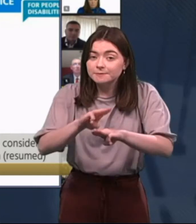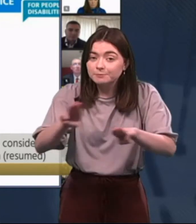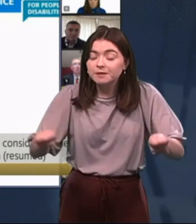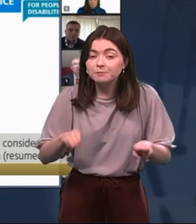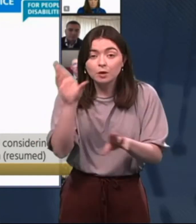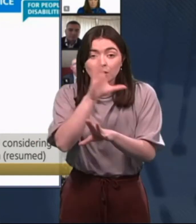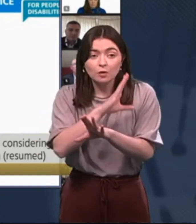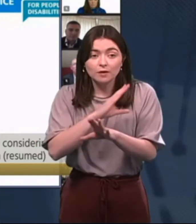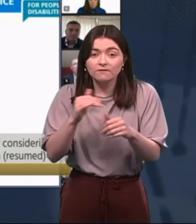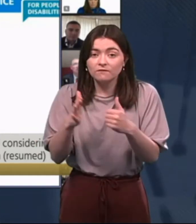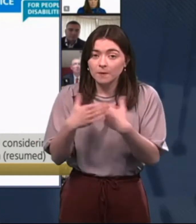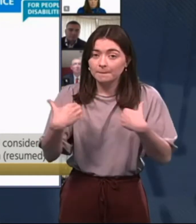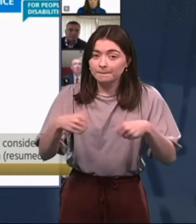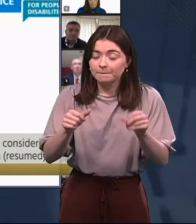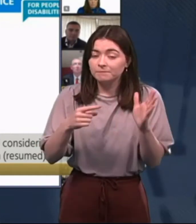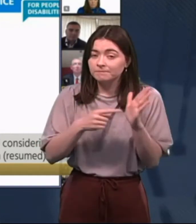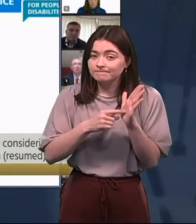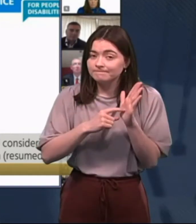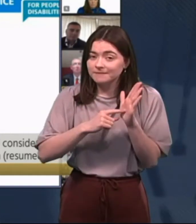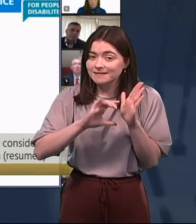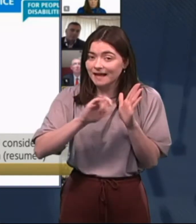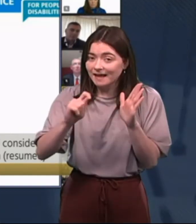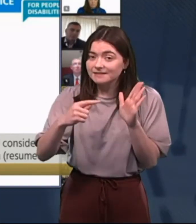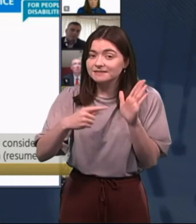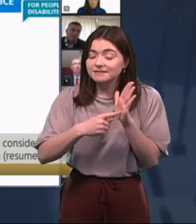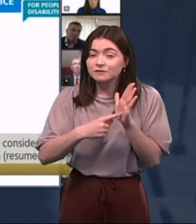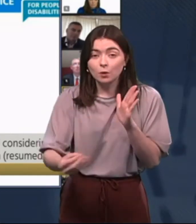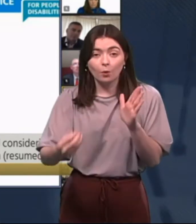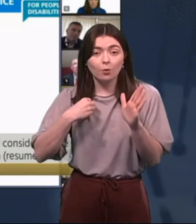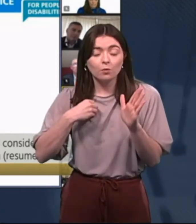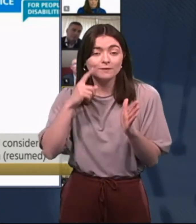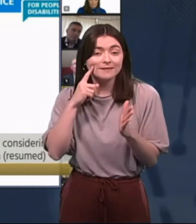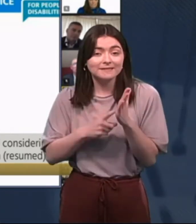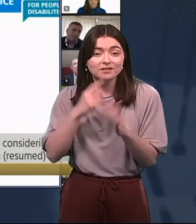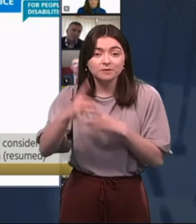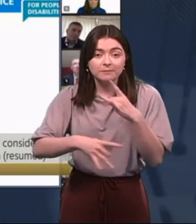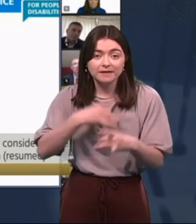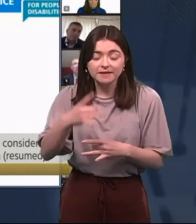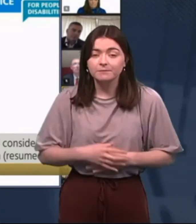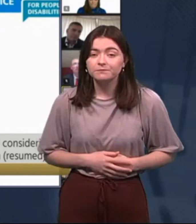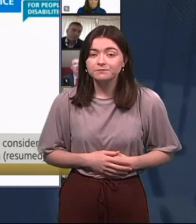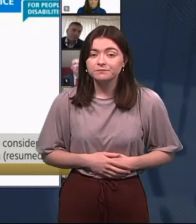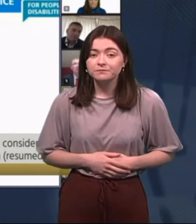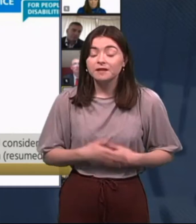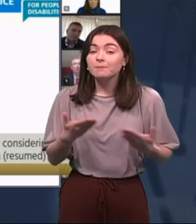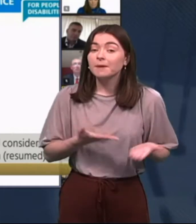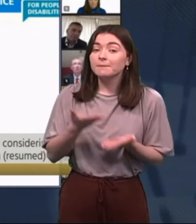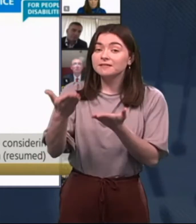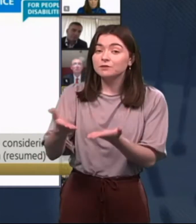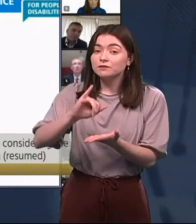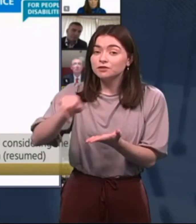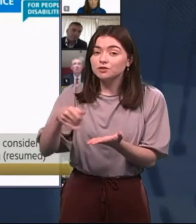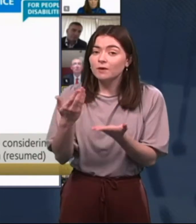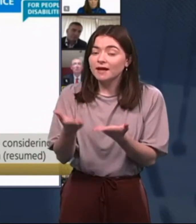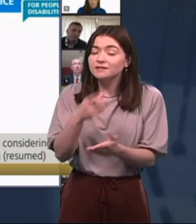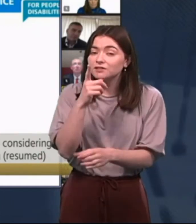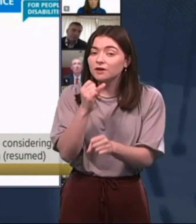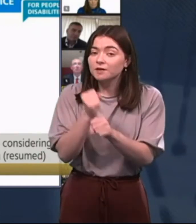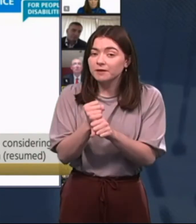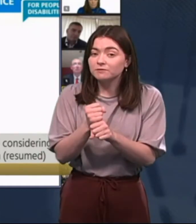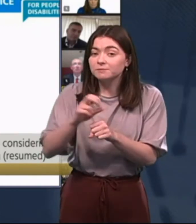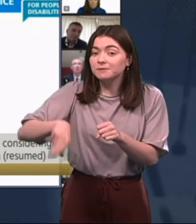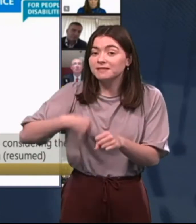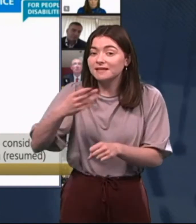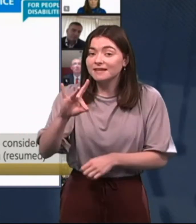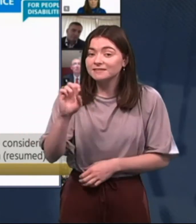to implement the provisions of the Act in terms of their own decision making. I might pass over to Joanne just to talk about maybe the next